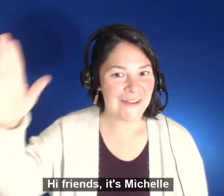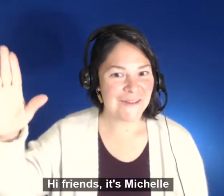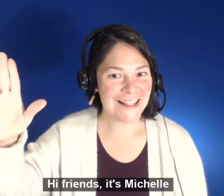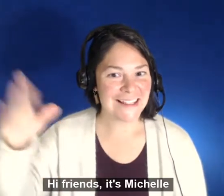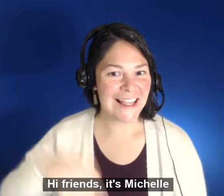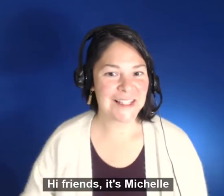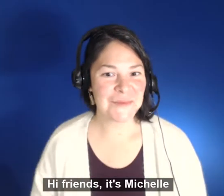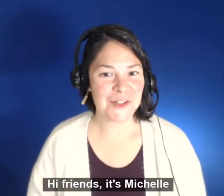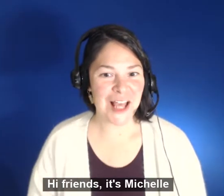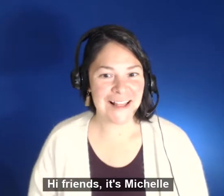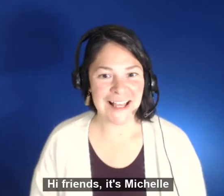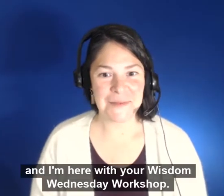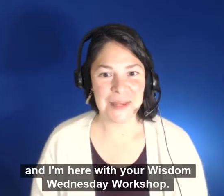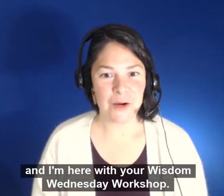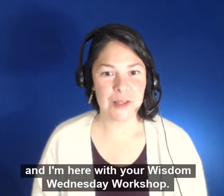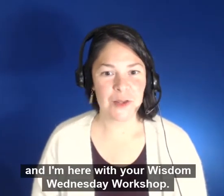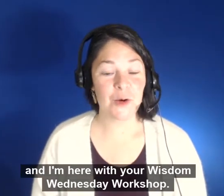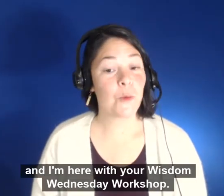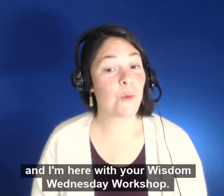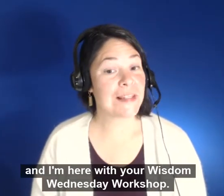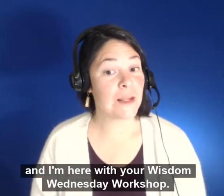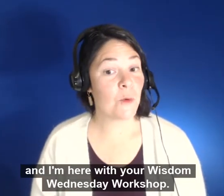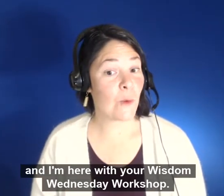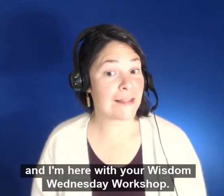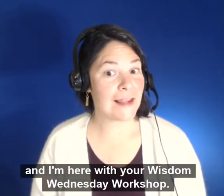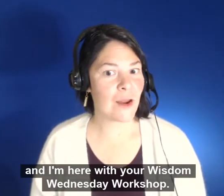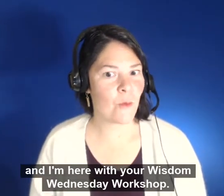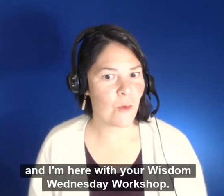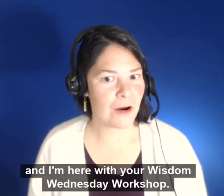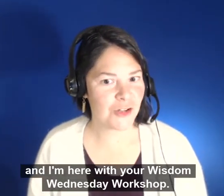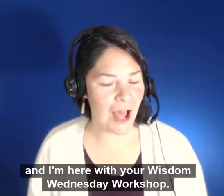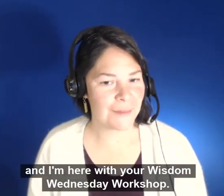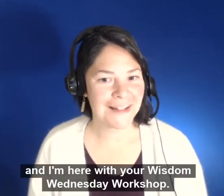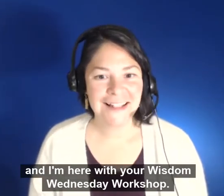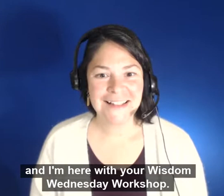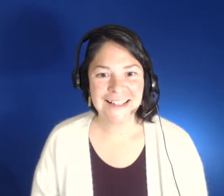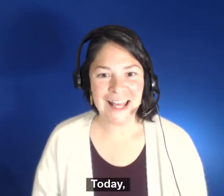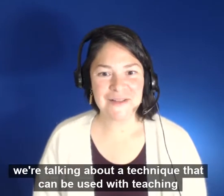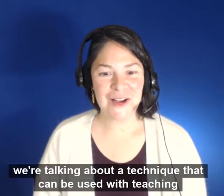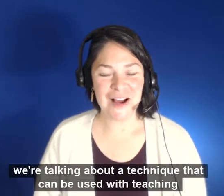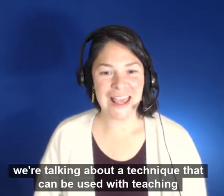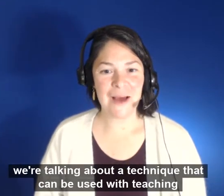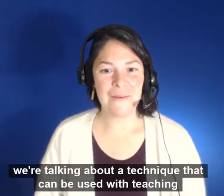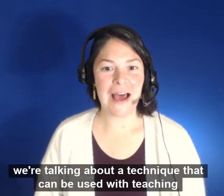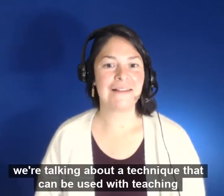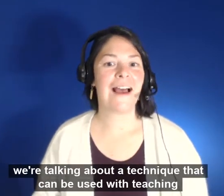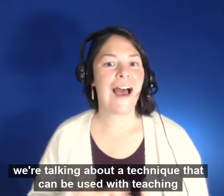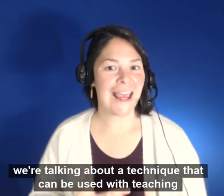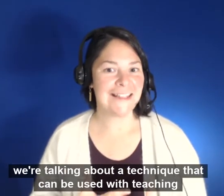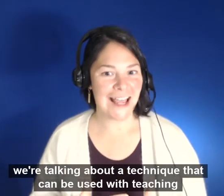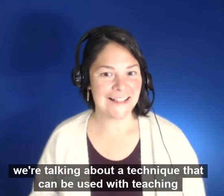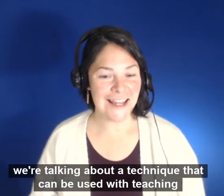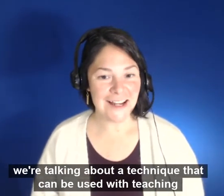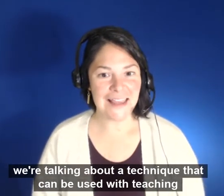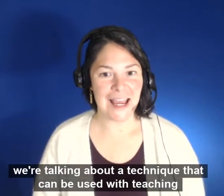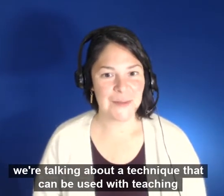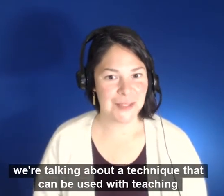Hi friends, it's Michelle and I'm here with your Wisdom Wednesday workshop. Today we're talking about a technique that can be